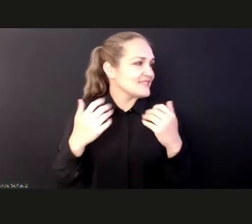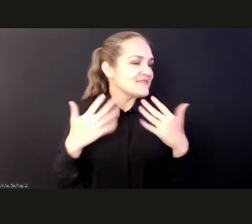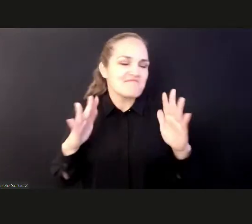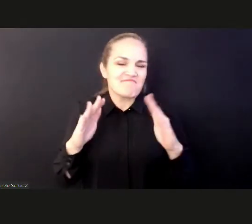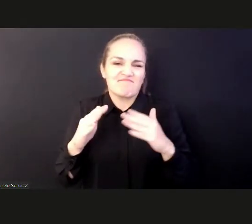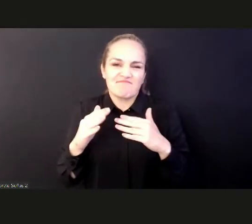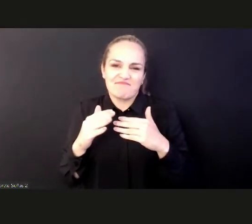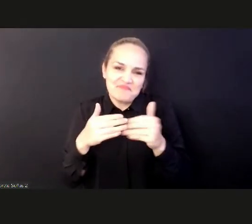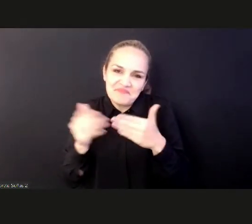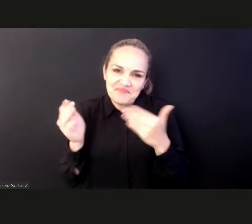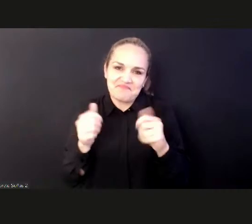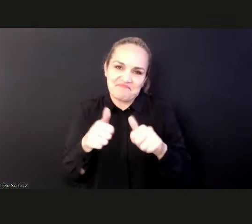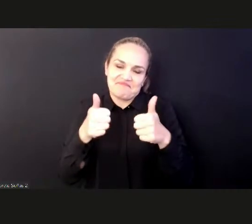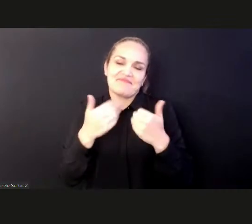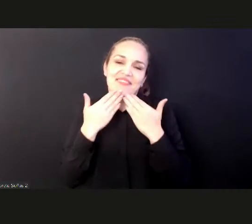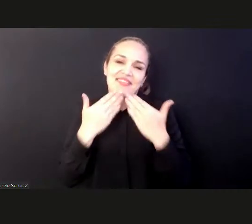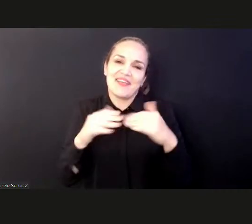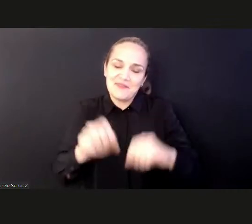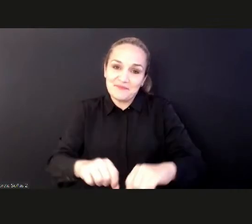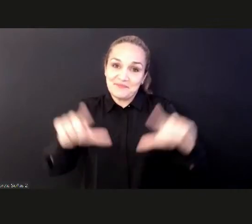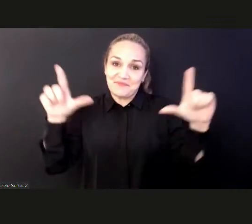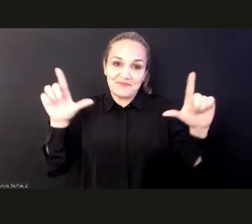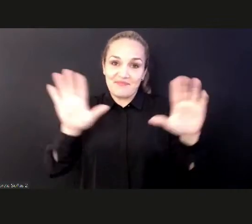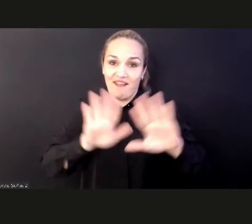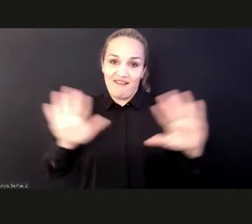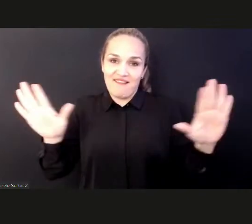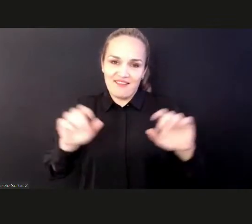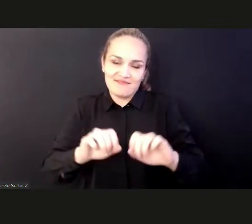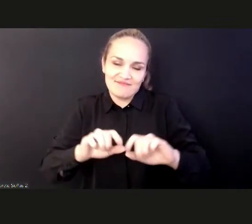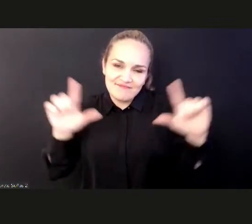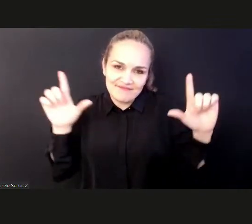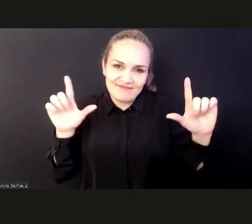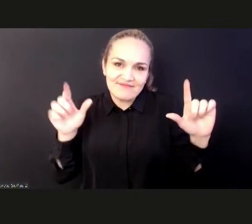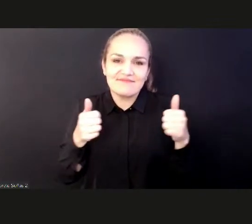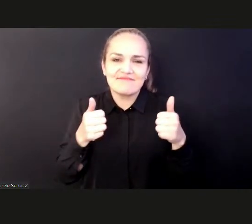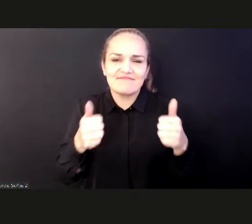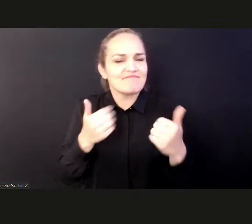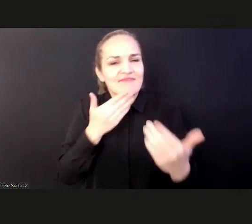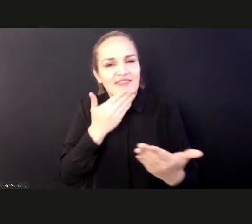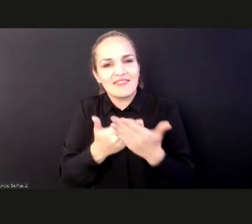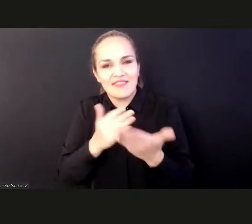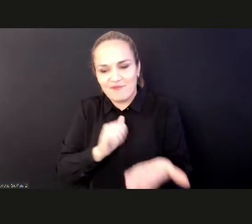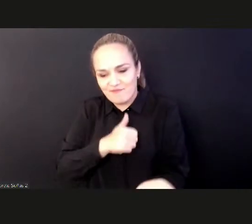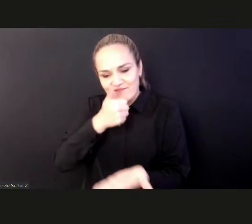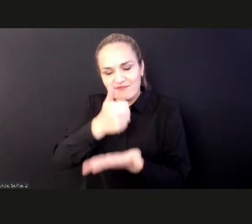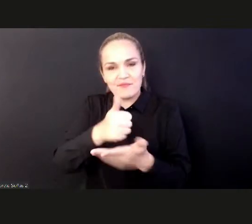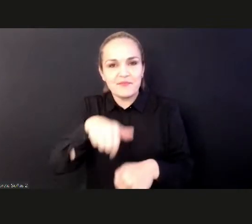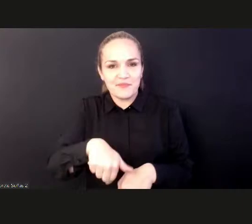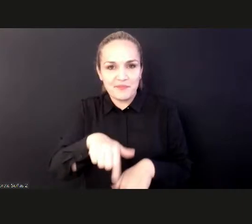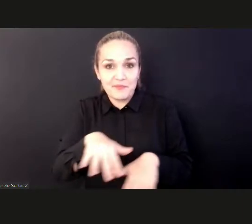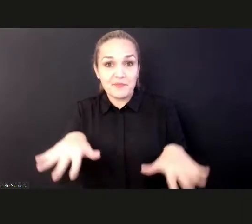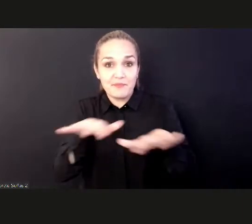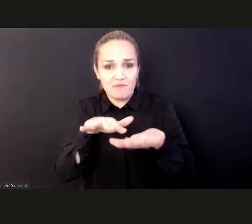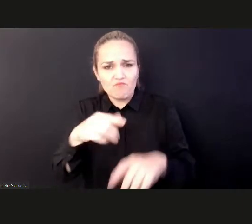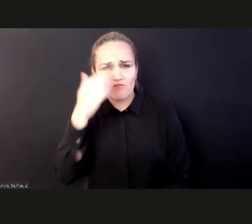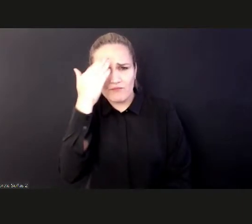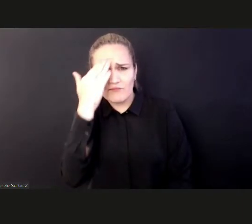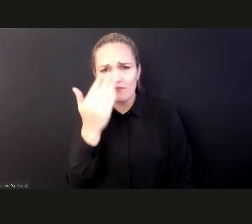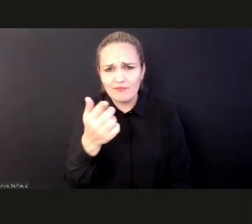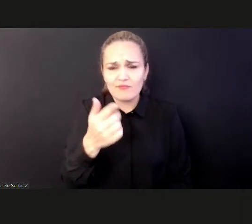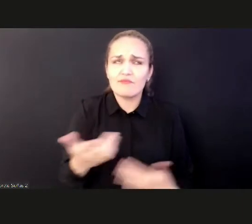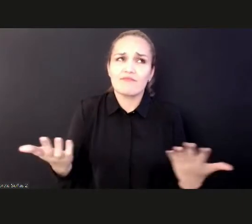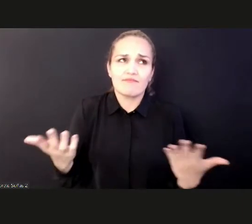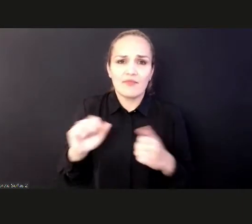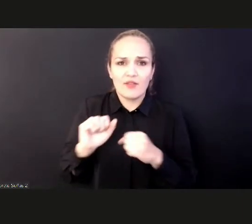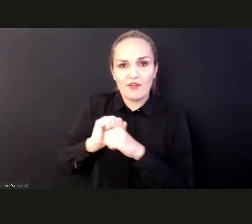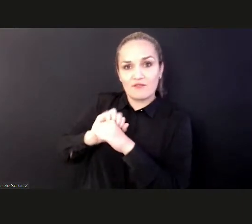this important session. As we all know, the COVID-19 pandemic has taken a significant toll on communities